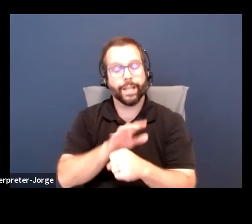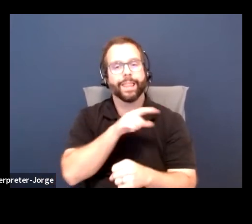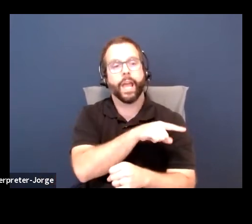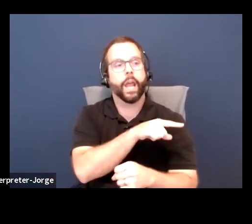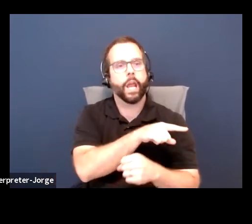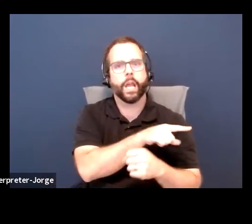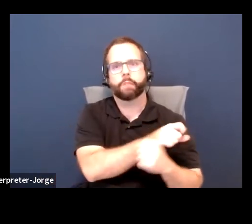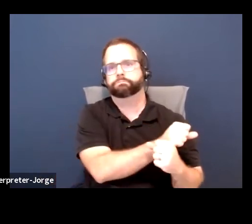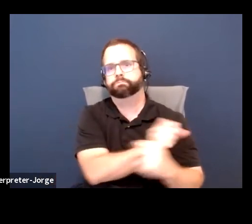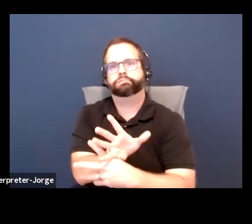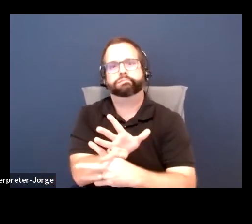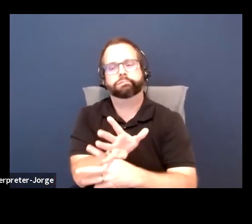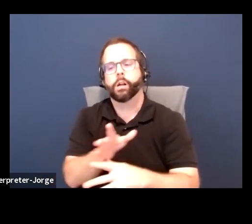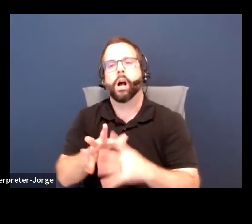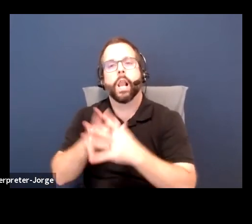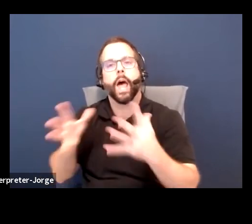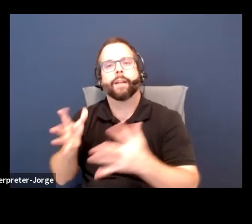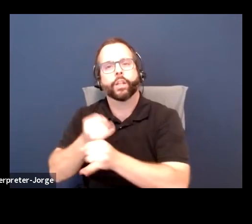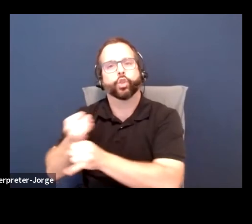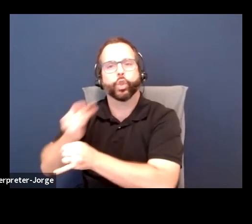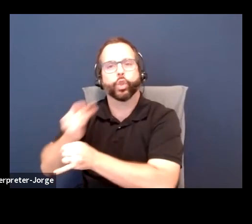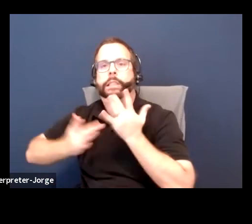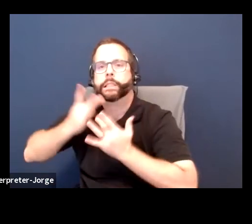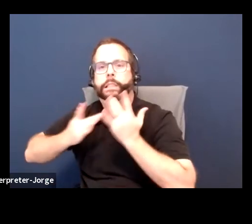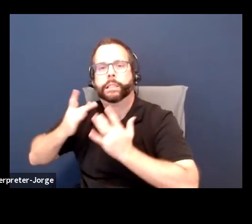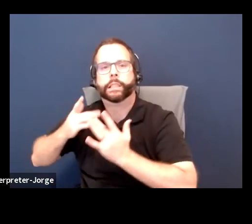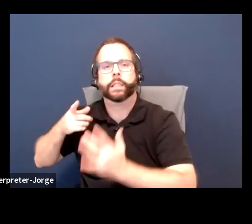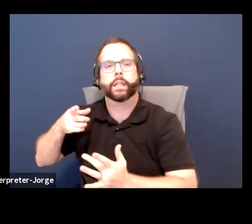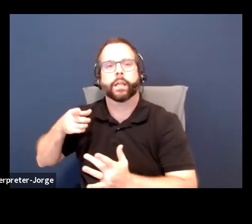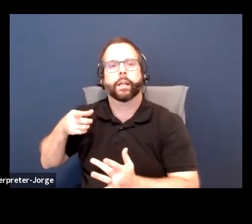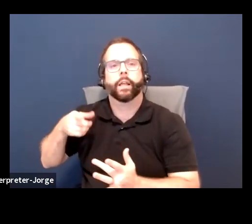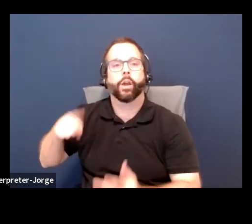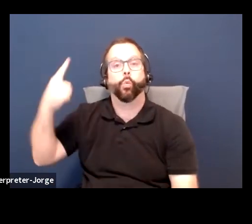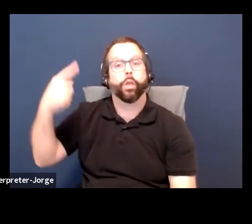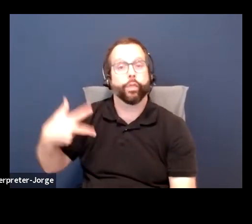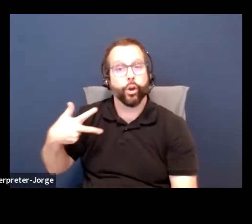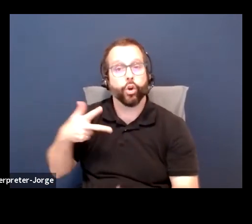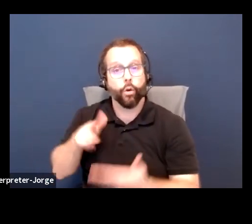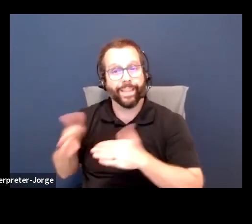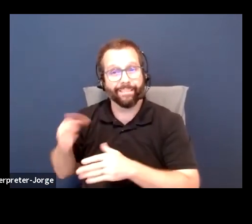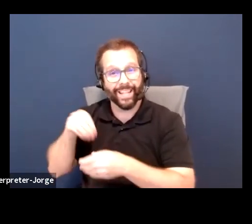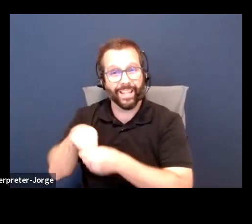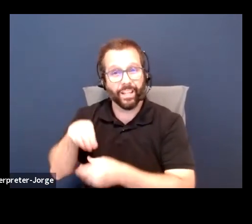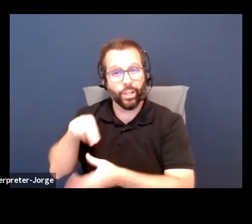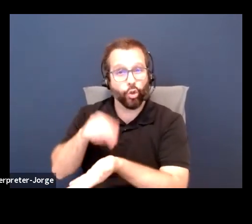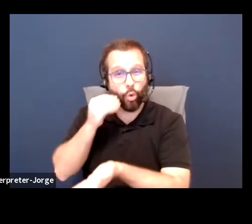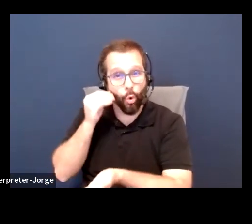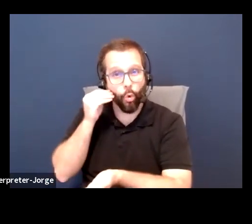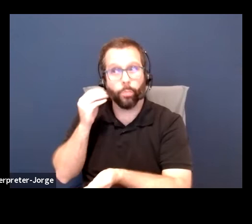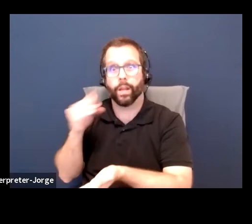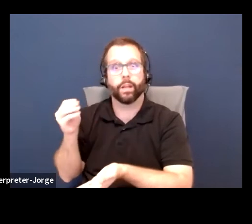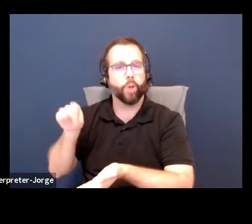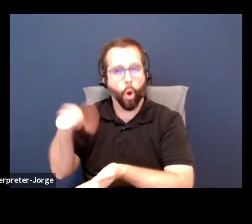the risks of institutions, with more than a third of deaths in nursing homes and other